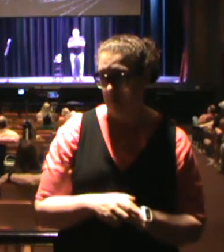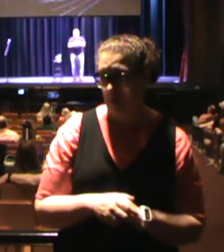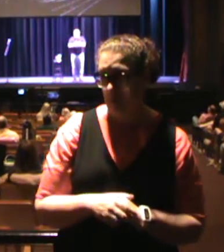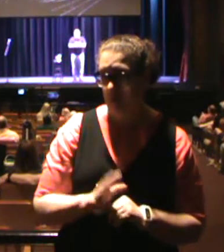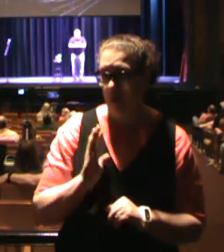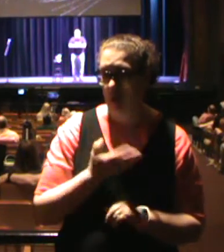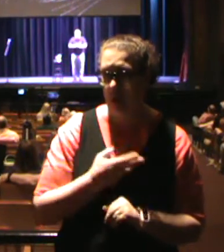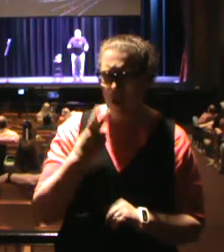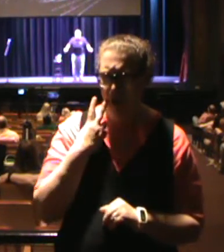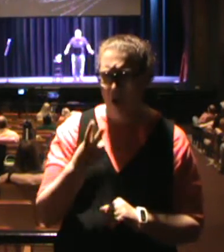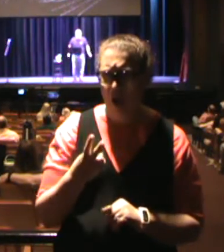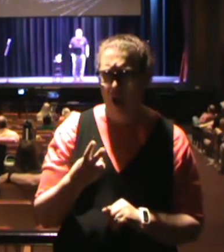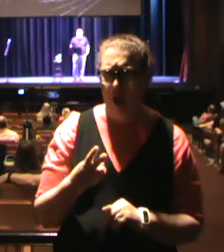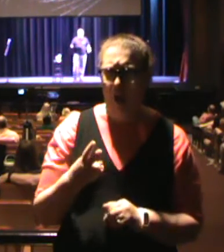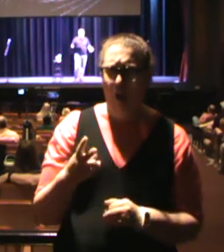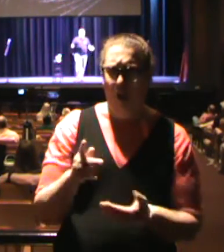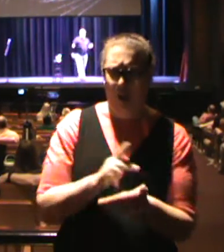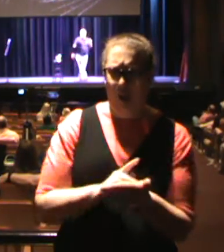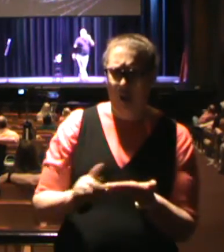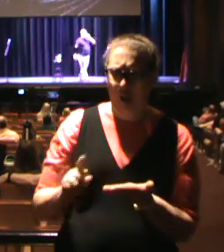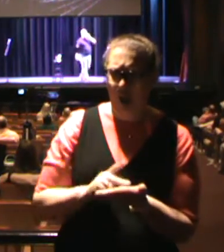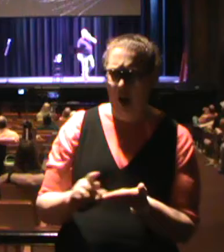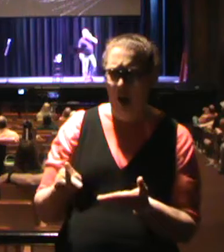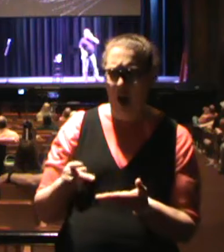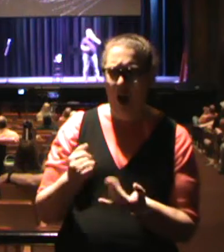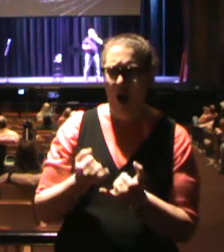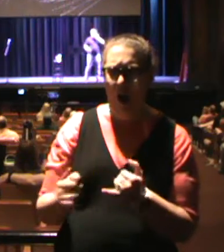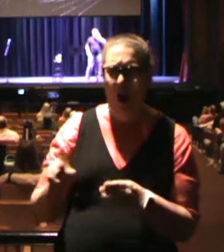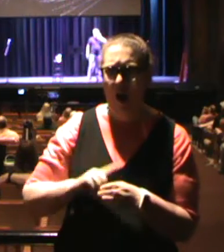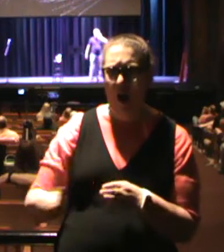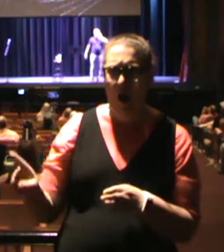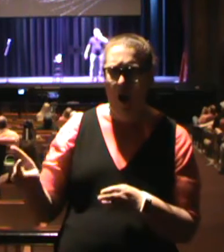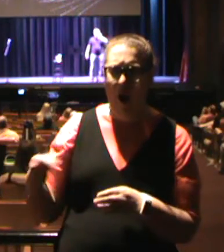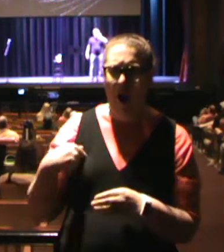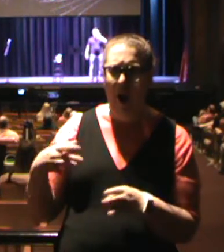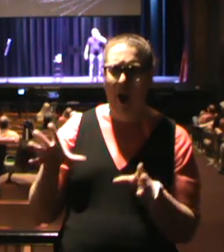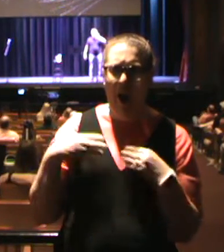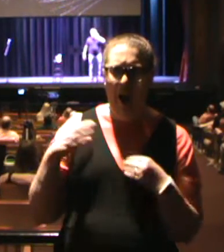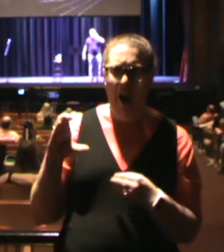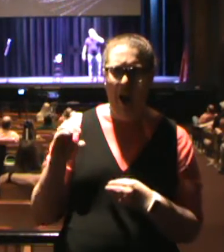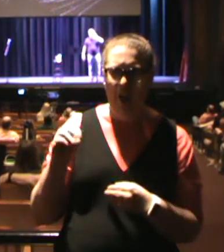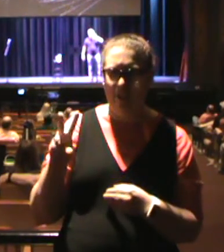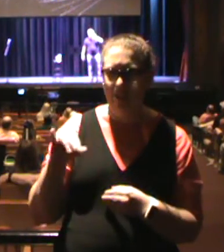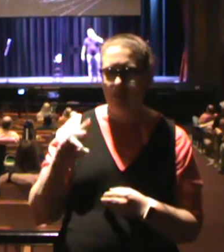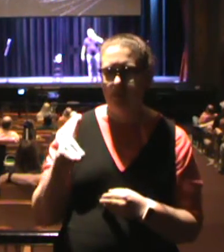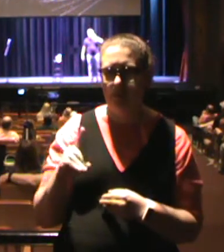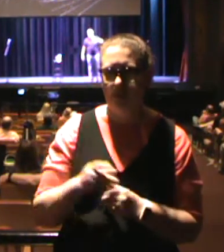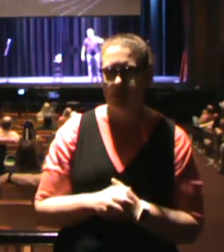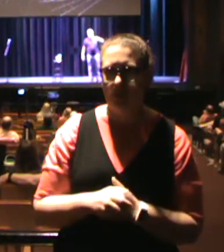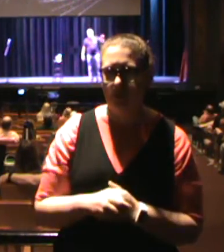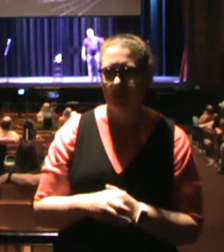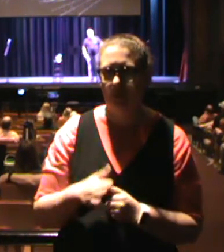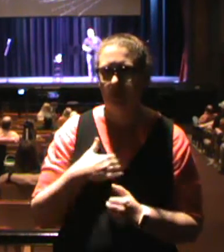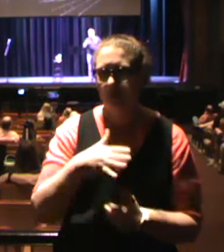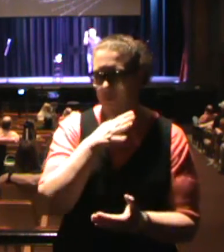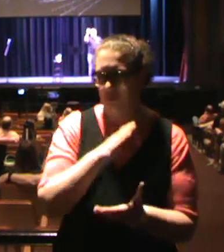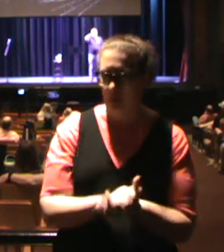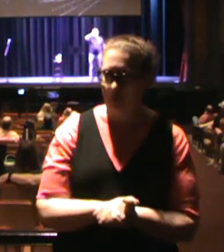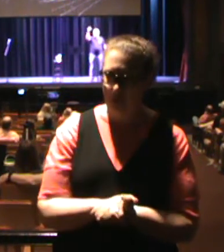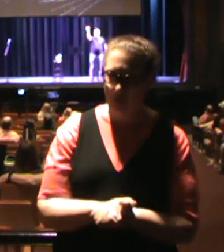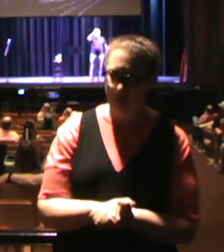we see this thing called Purify. I had COVID last week, and my wife bought stock in Lysol. Every time I left the